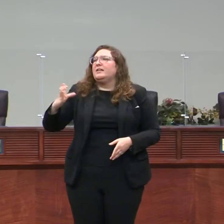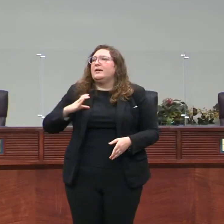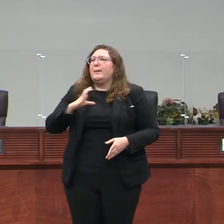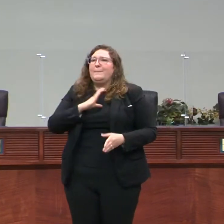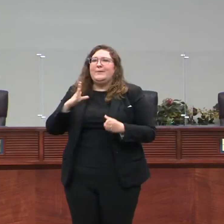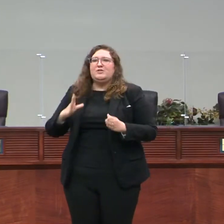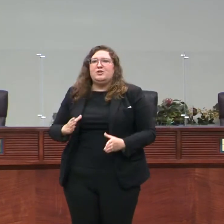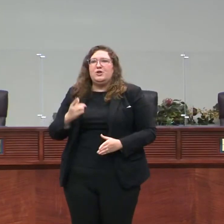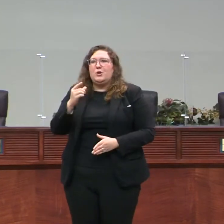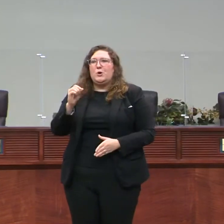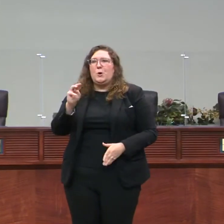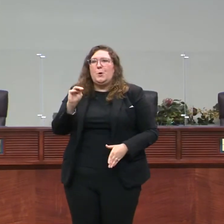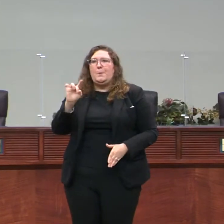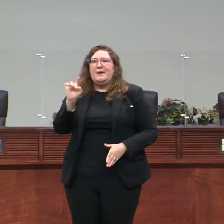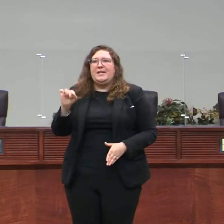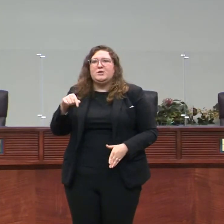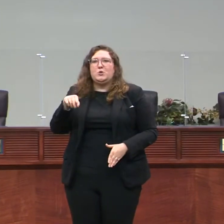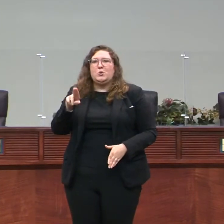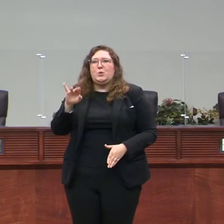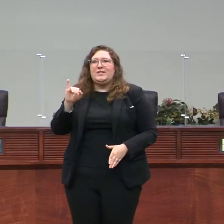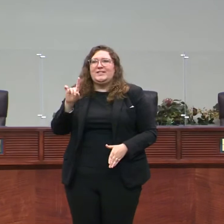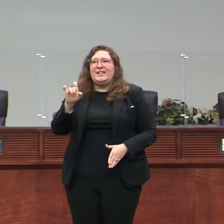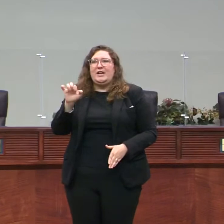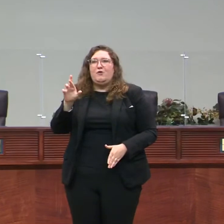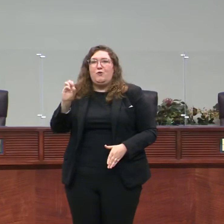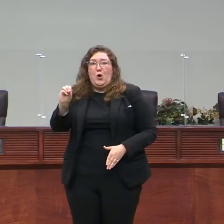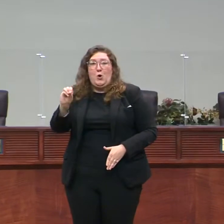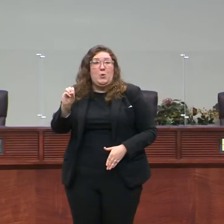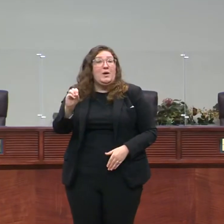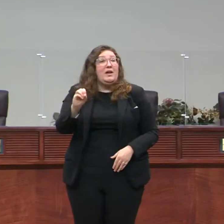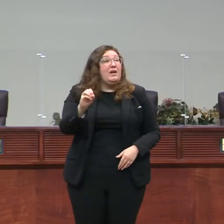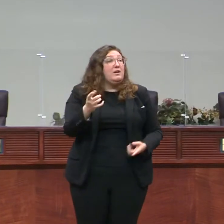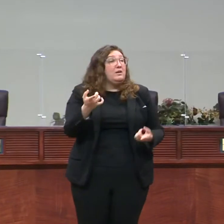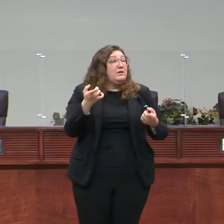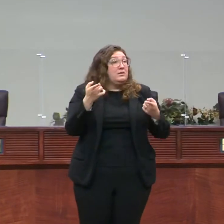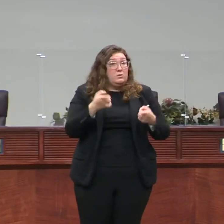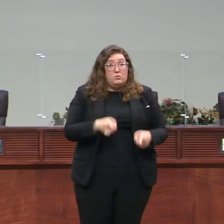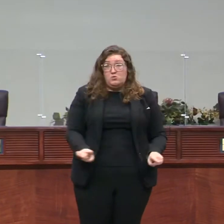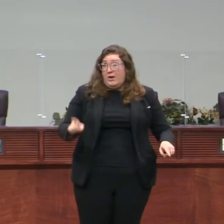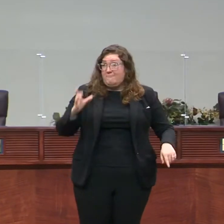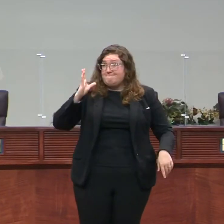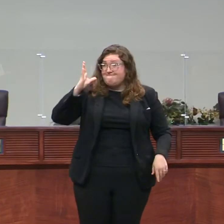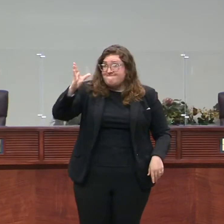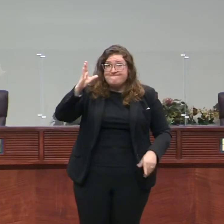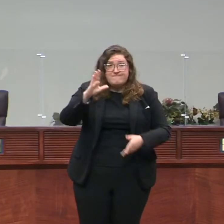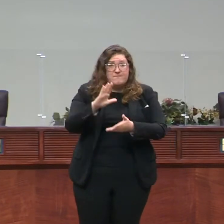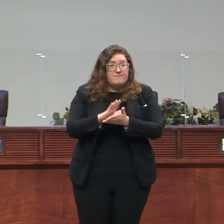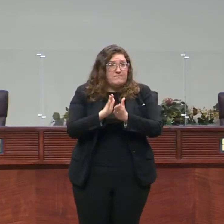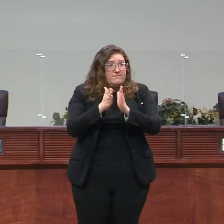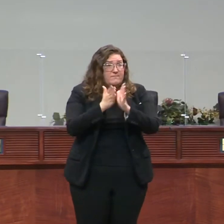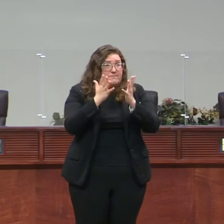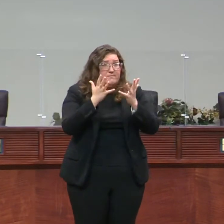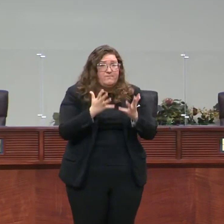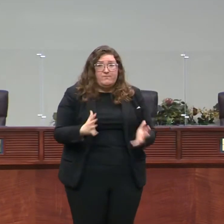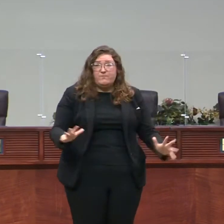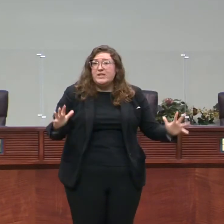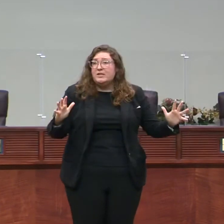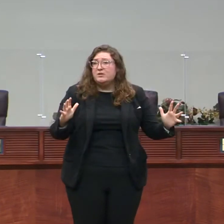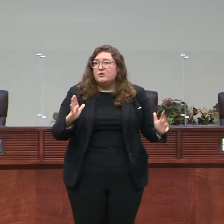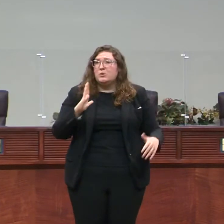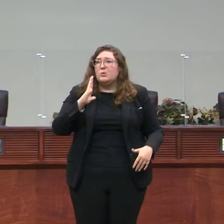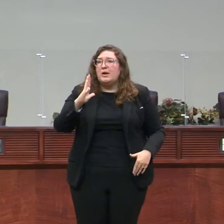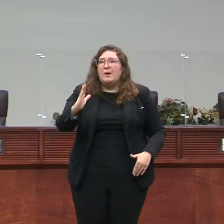us. And for those of you at the conclusion of the press briefing today, we'll be making some